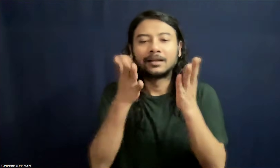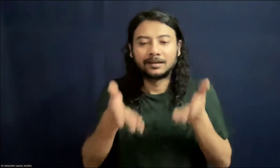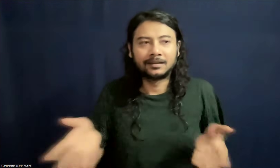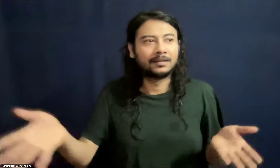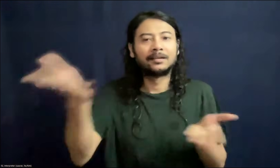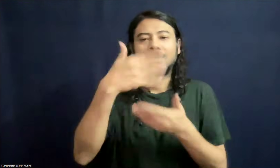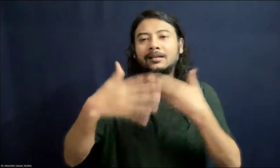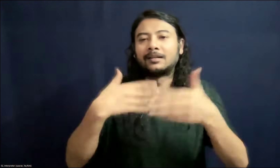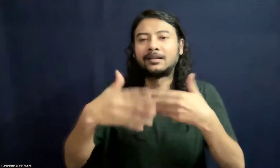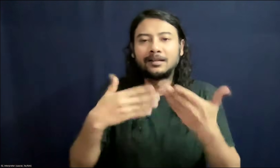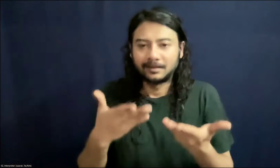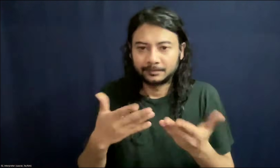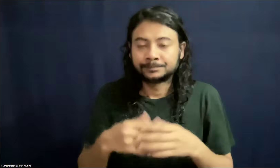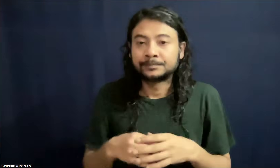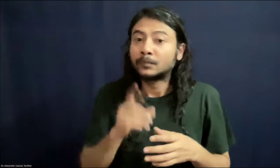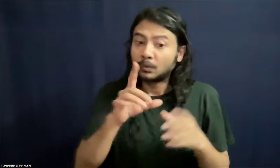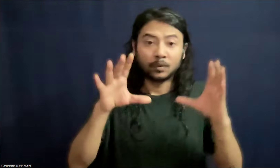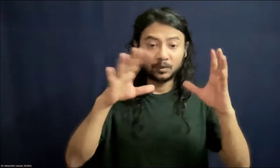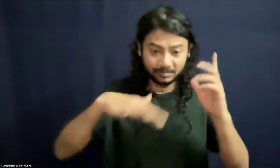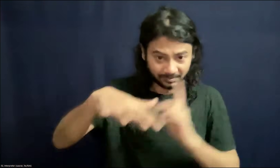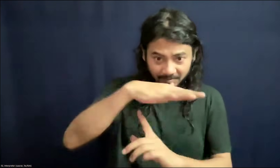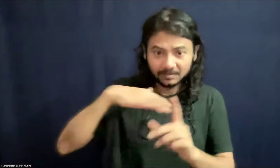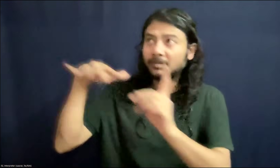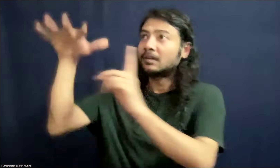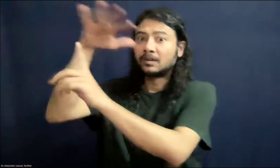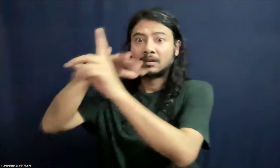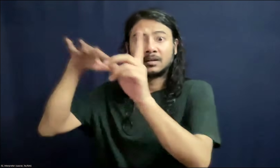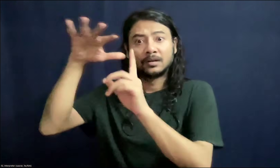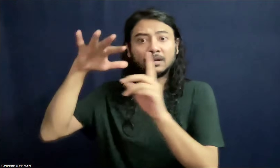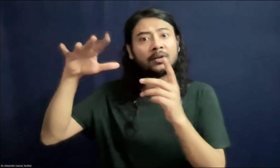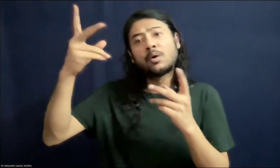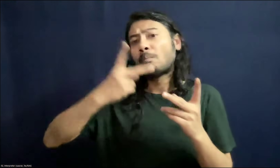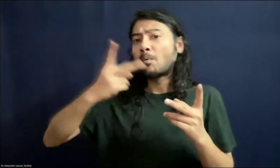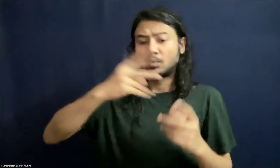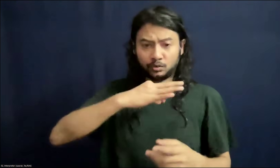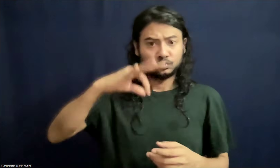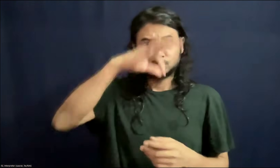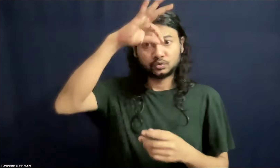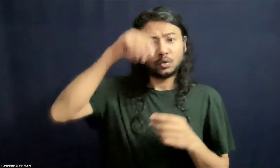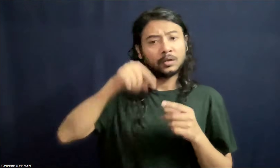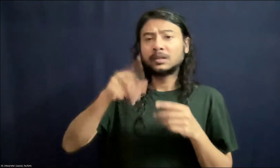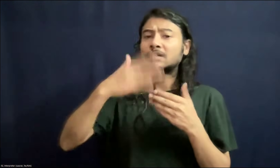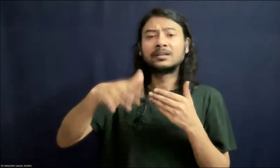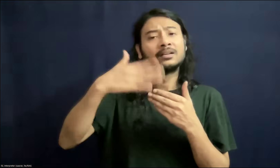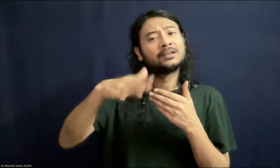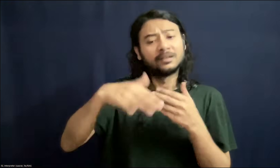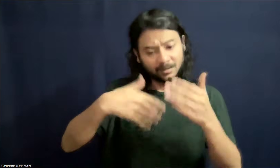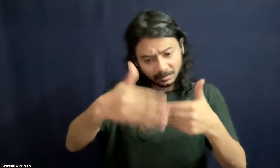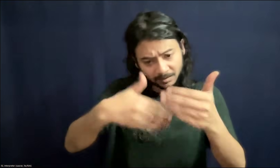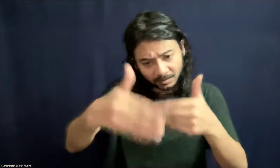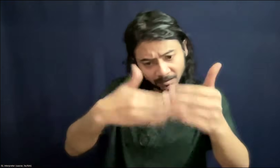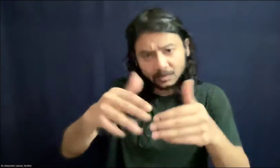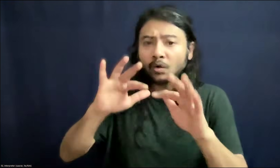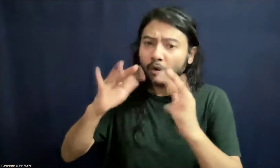material world or spiritual world, all souls are eternal. Soul never dies. Our body only dies, right?